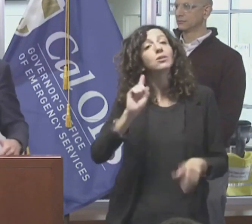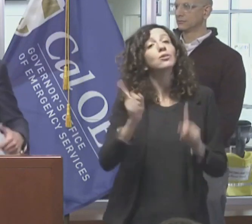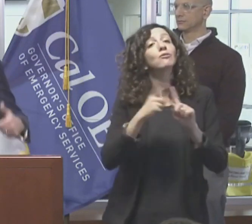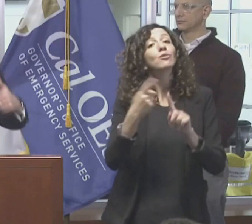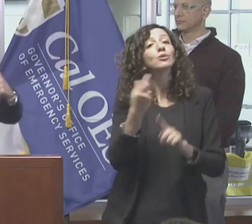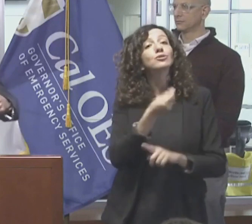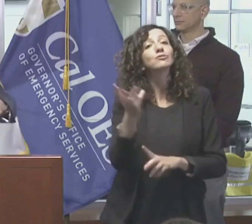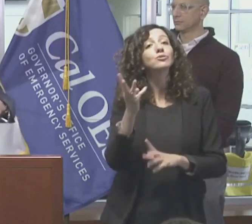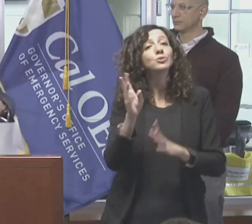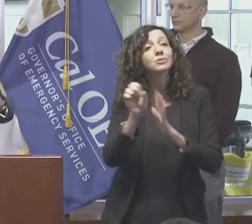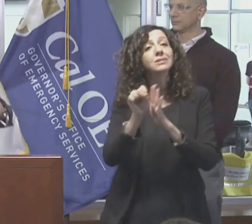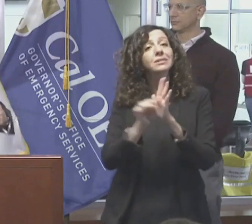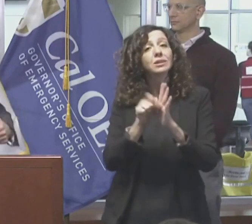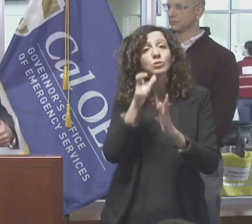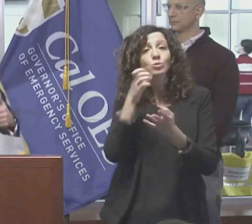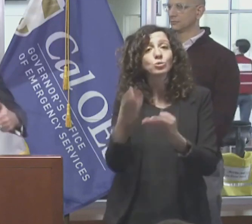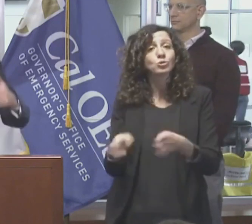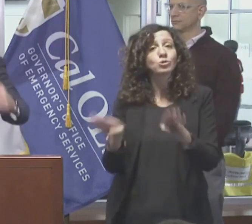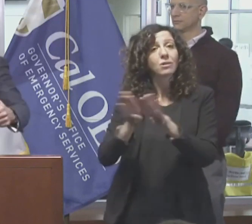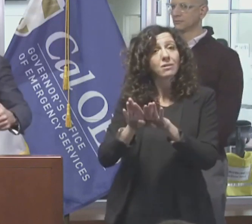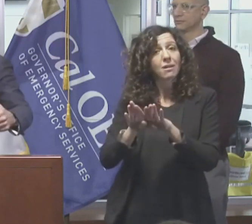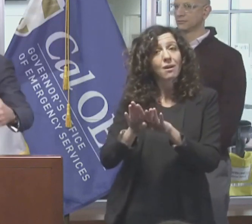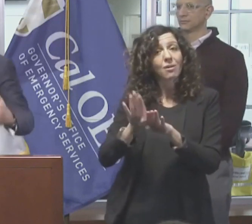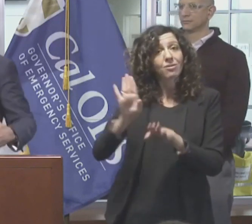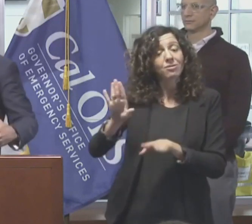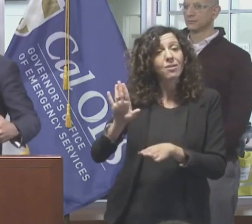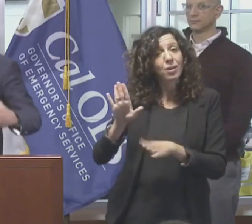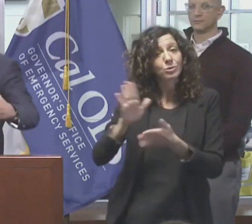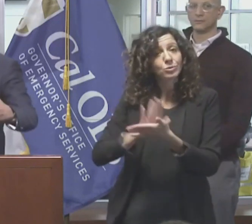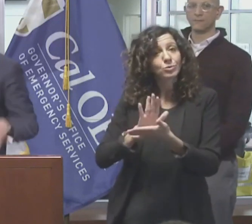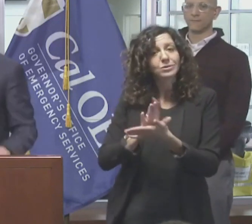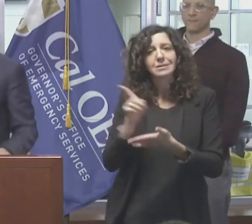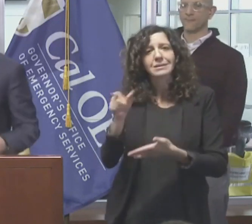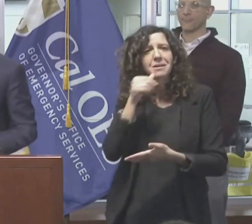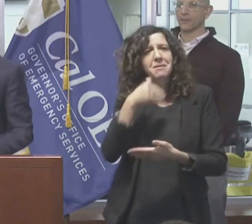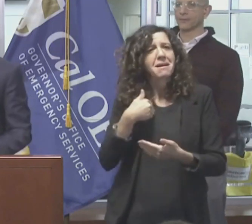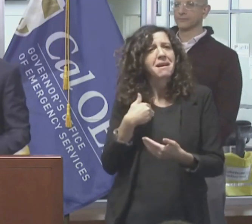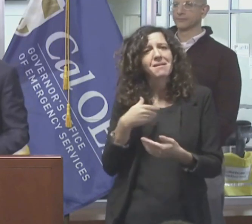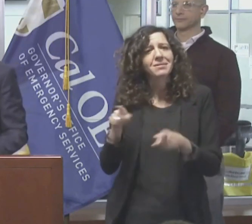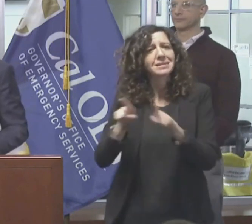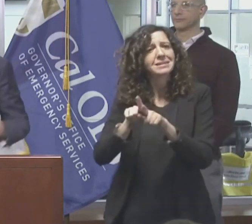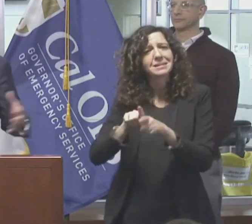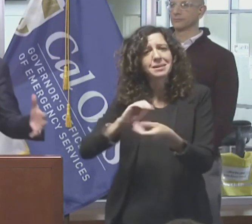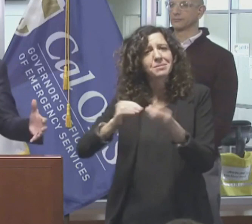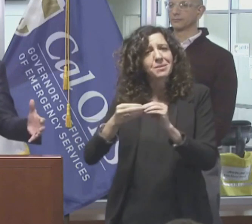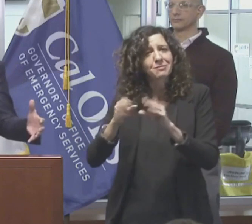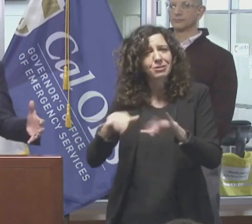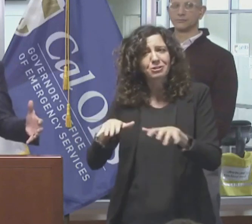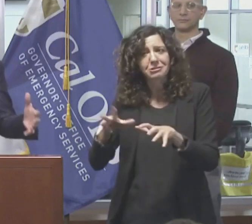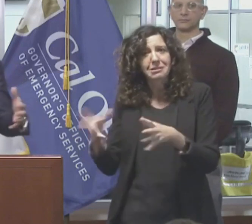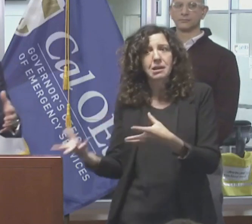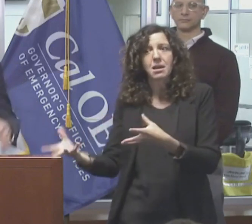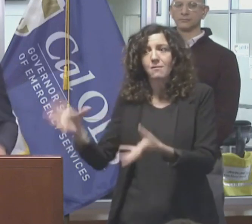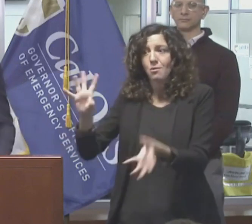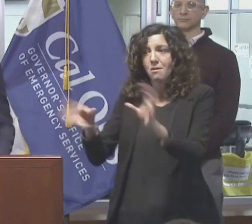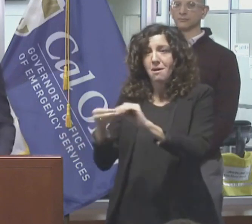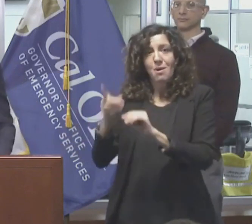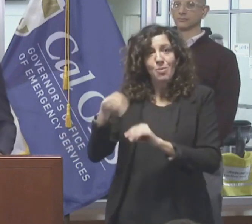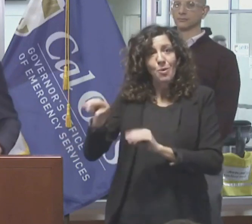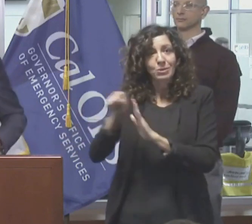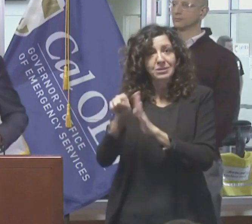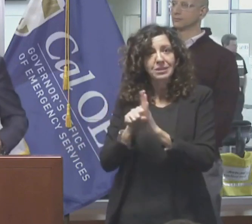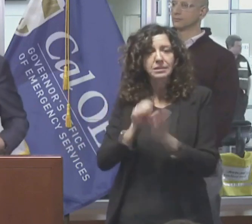system combined didn't even have as many children as we do in the state of California. It gives you a sense of the magnitude of the number of